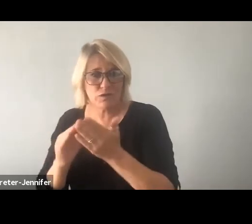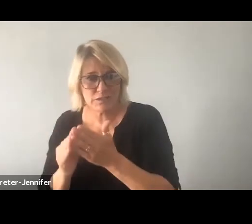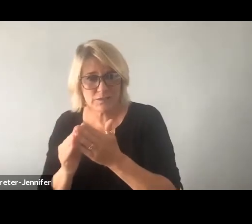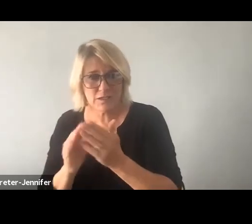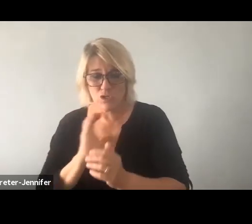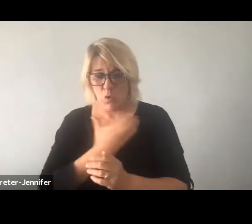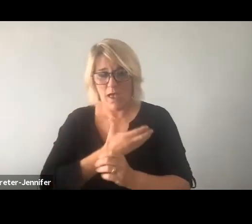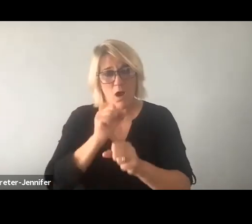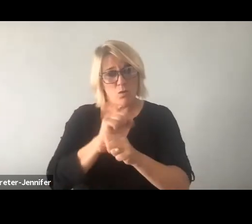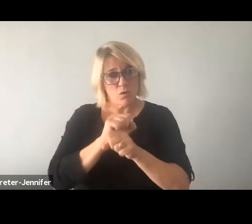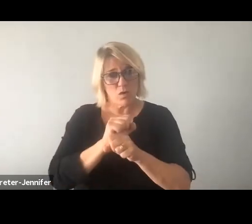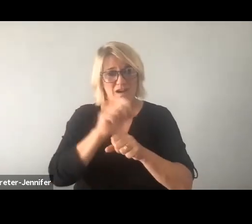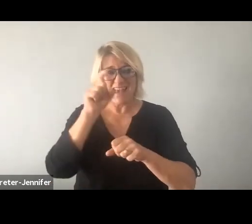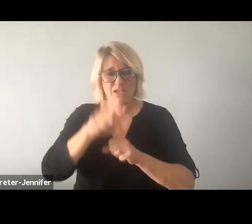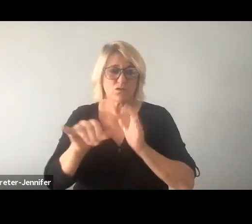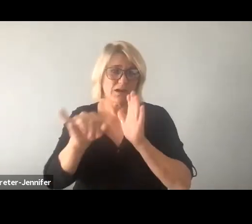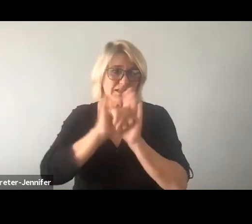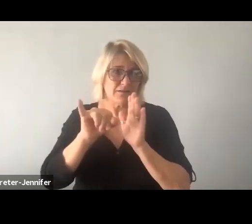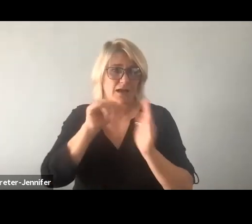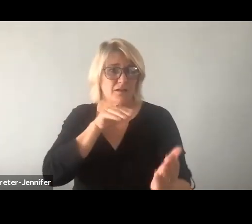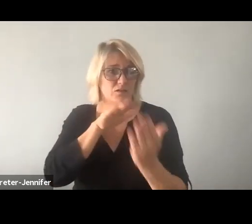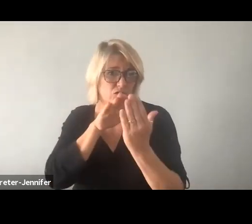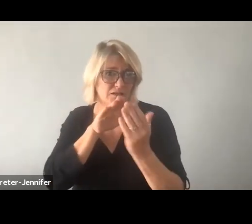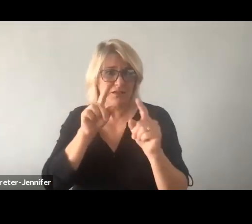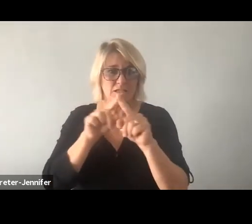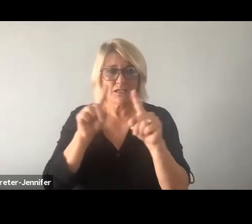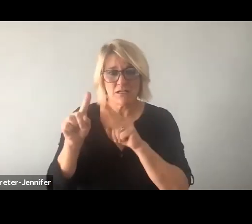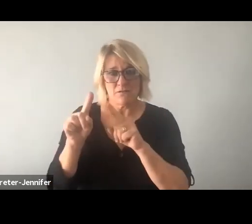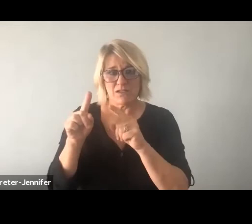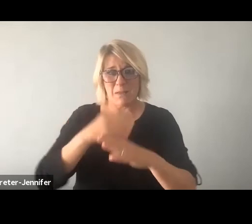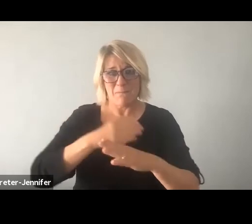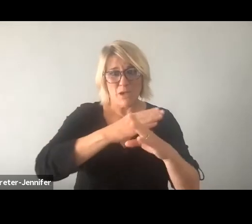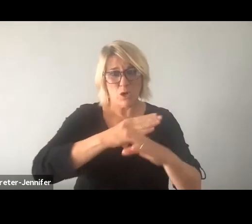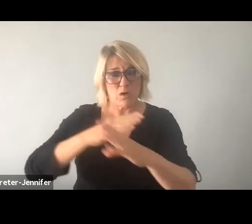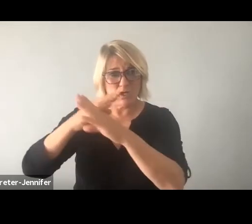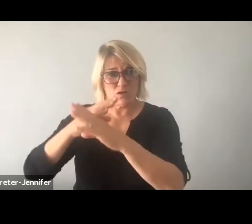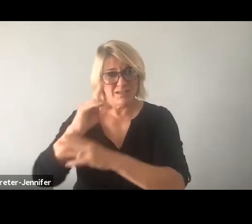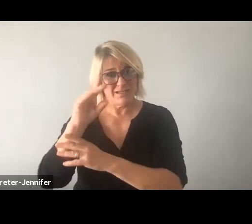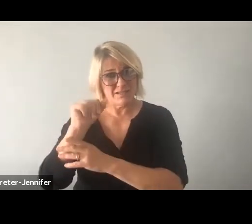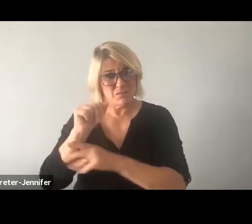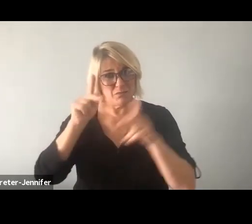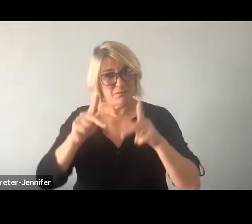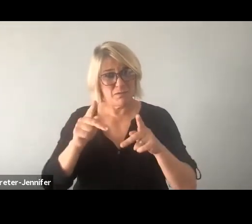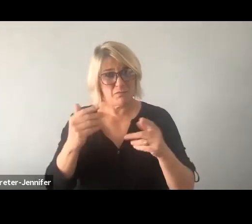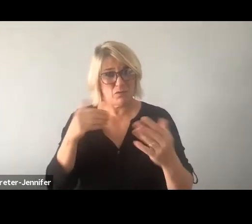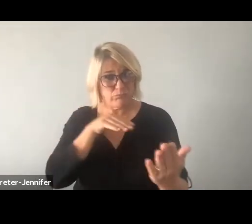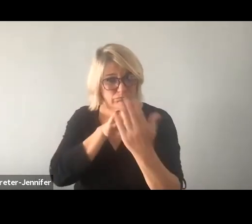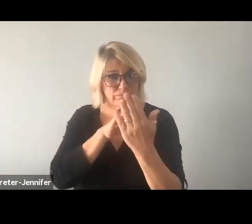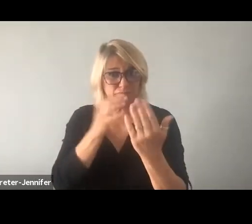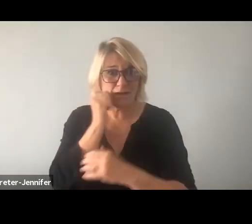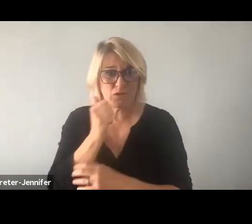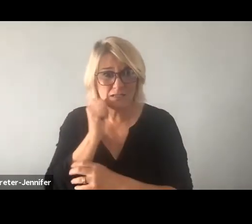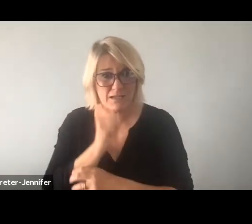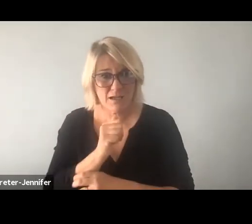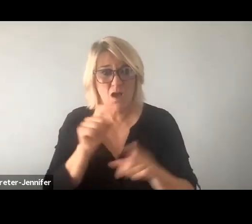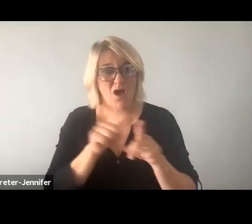work must identify and address the different barriers that disabled people face if they also are a person